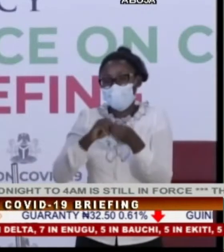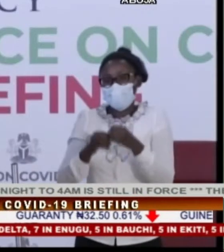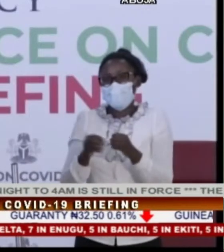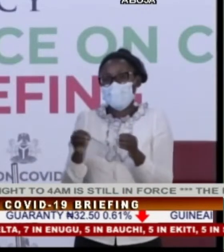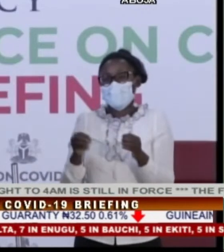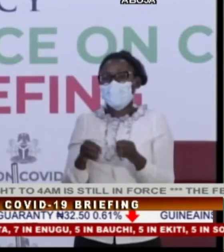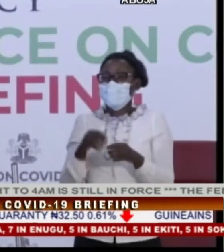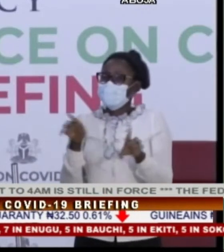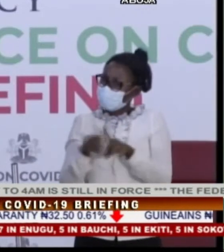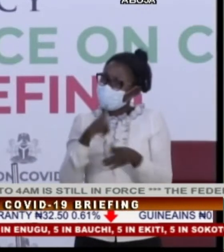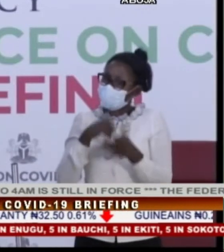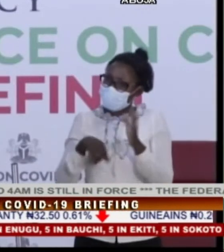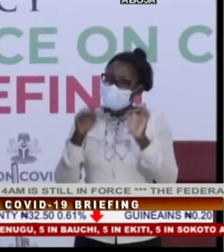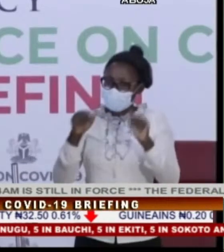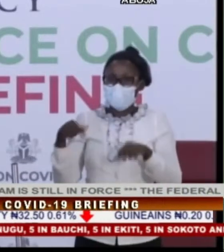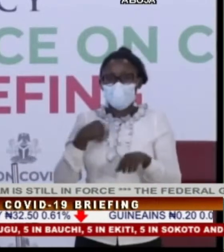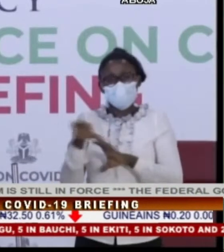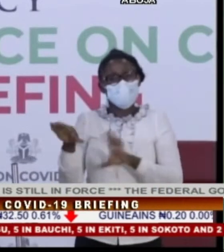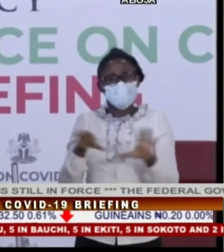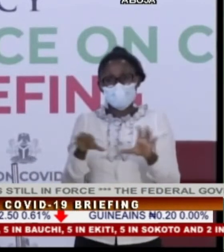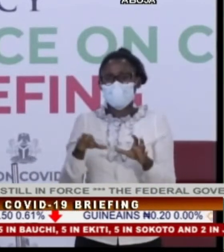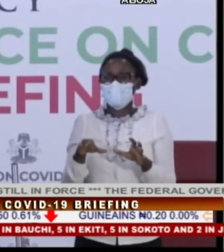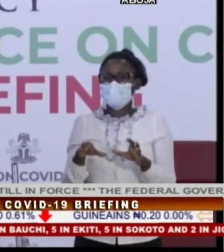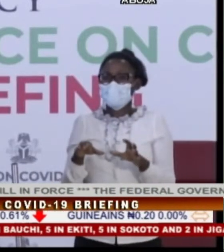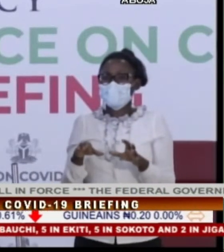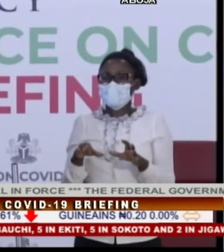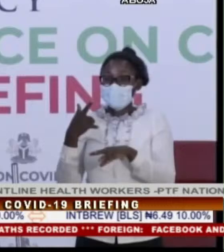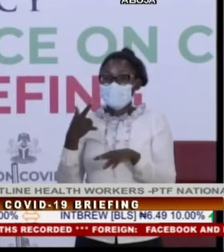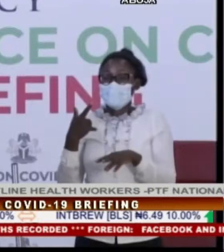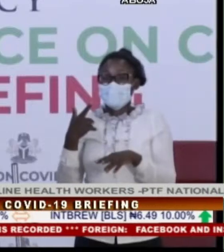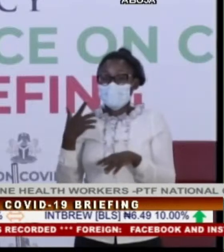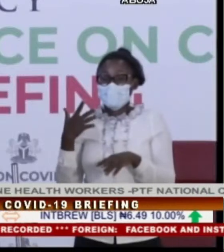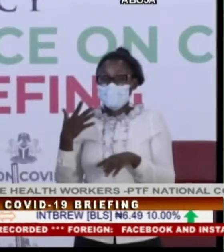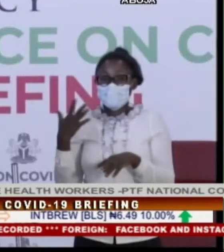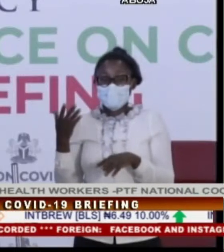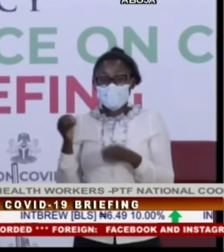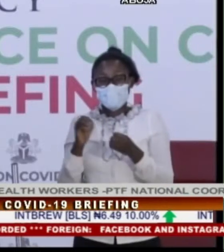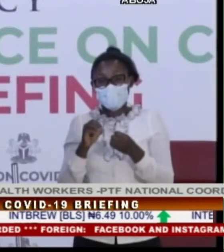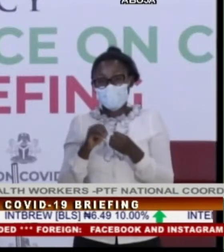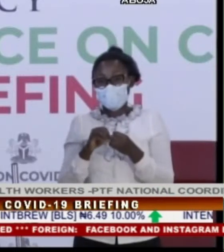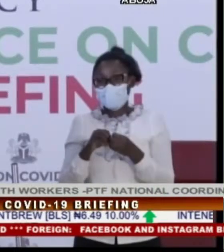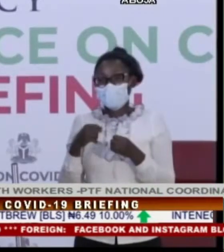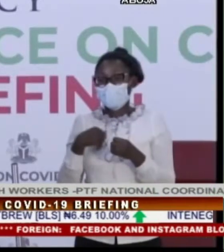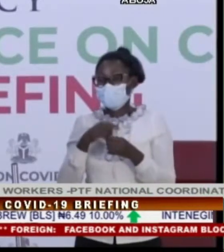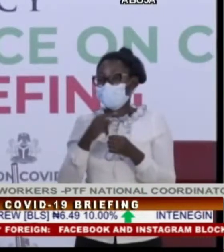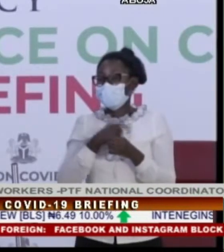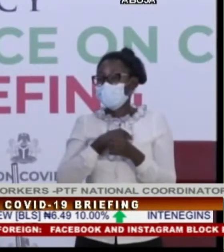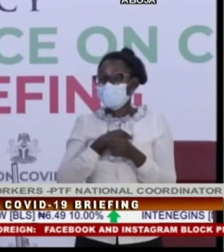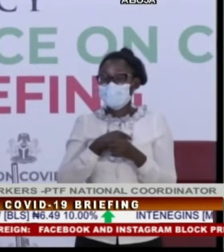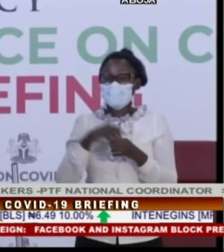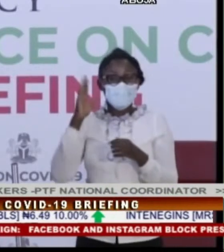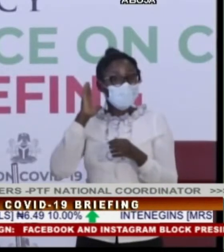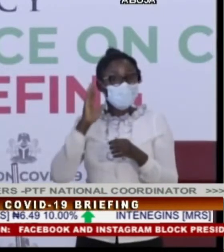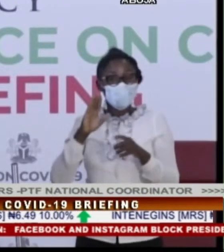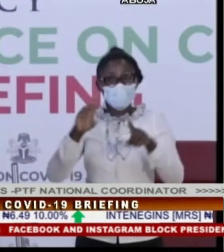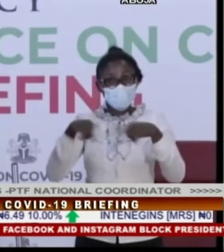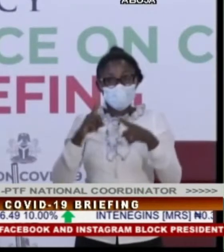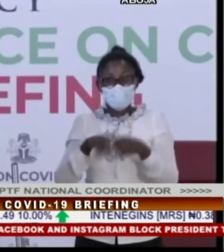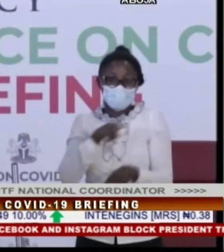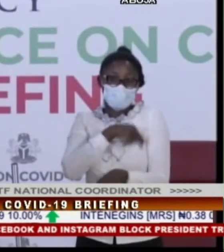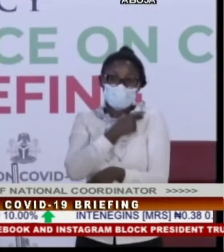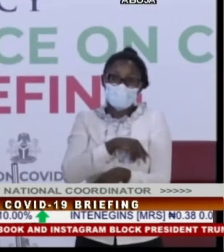with our test positivity rate that we see about 16 infections